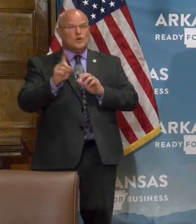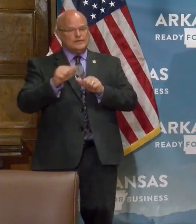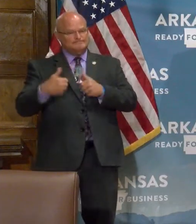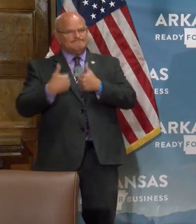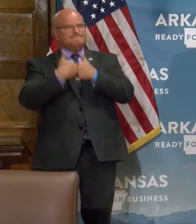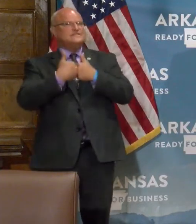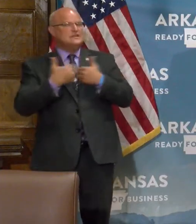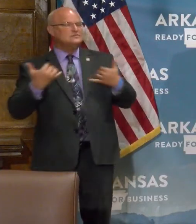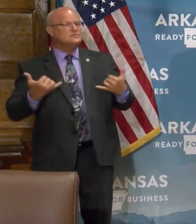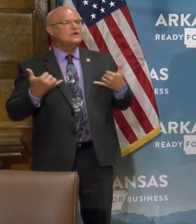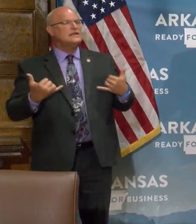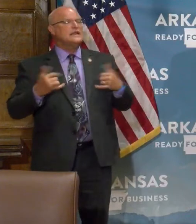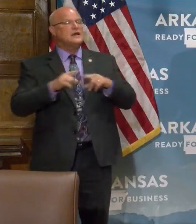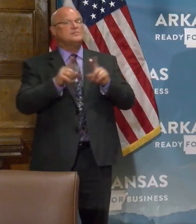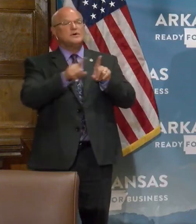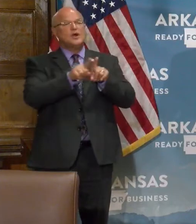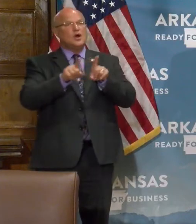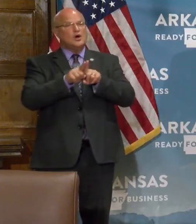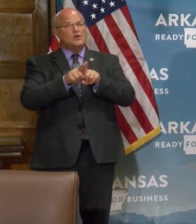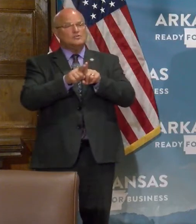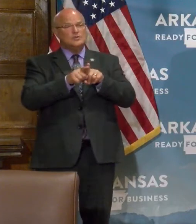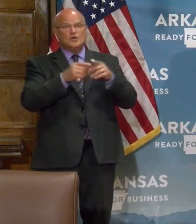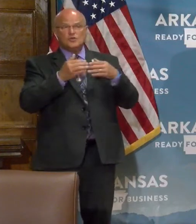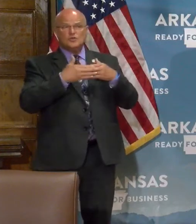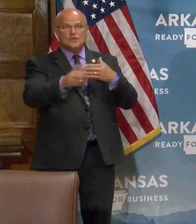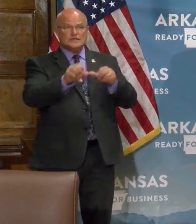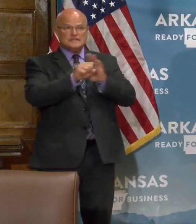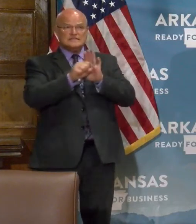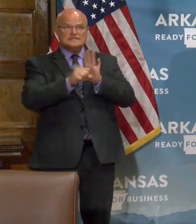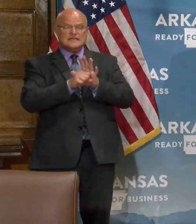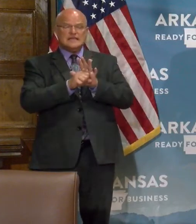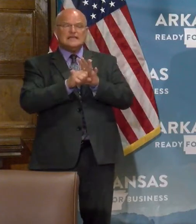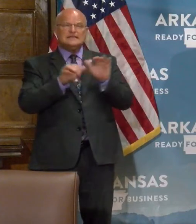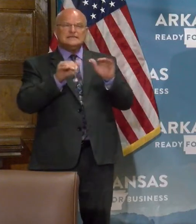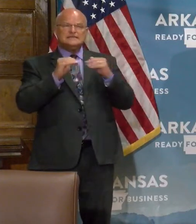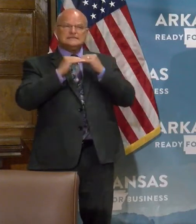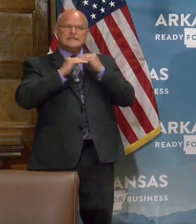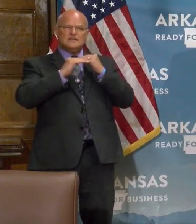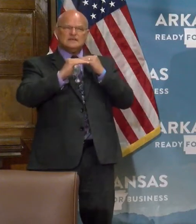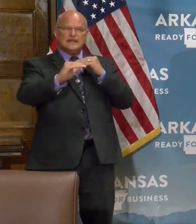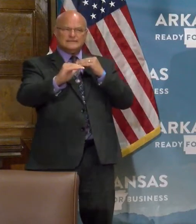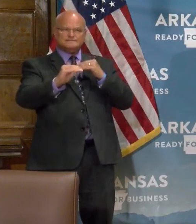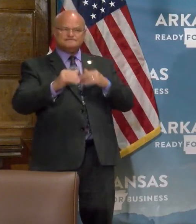challenge is, but also the rest of the state seems to be holding its own.